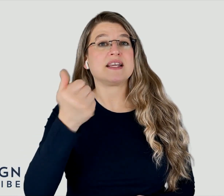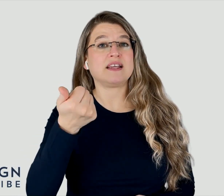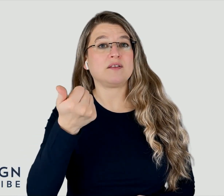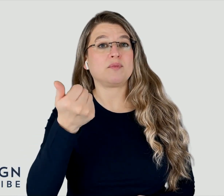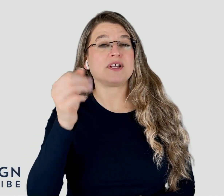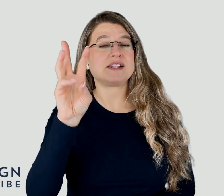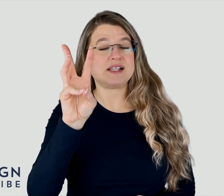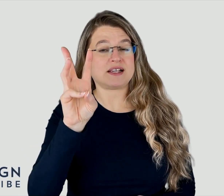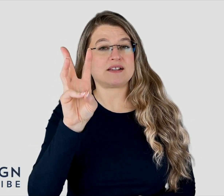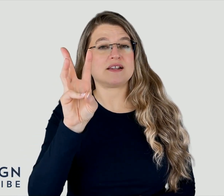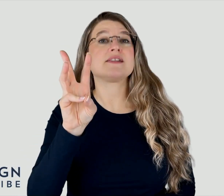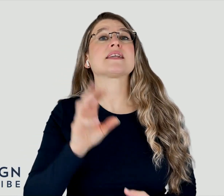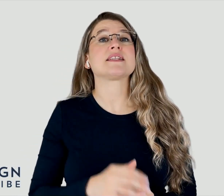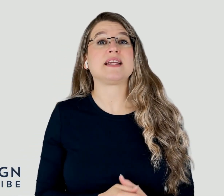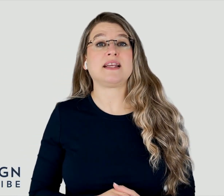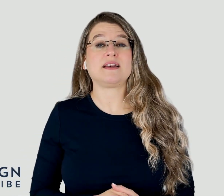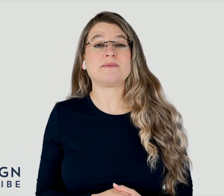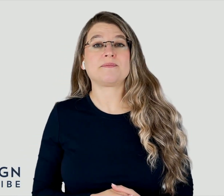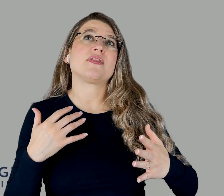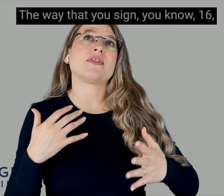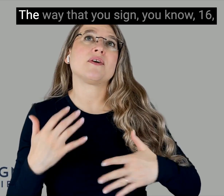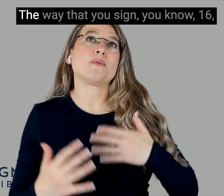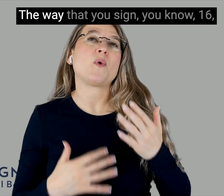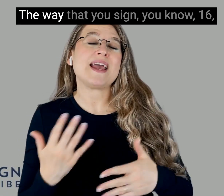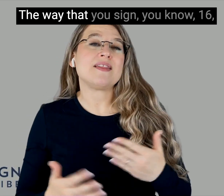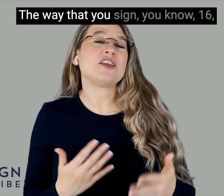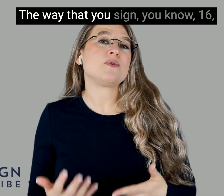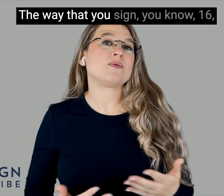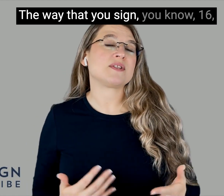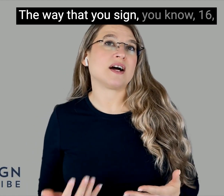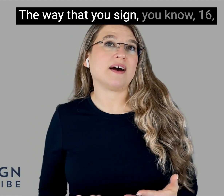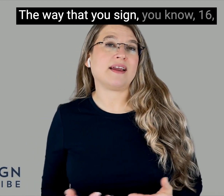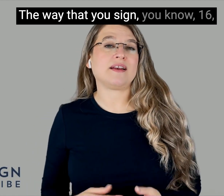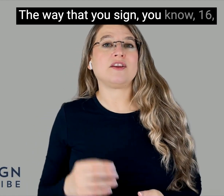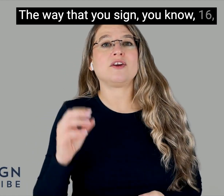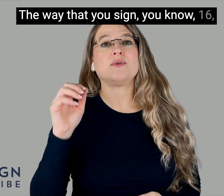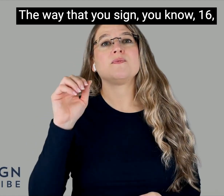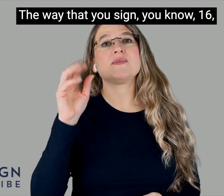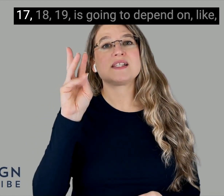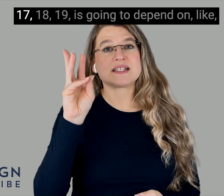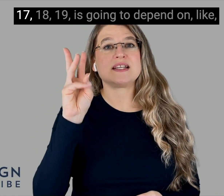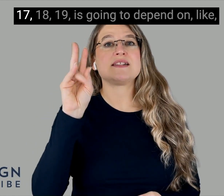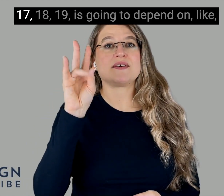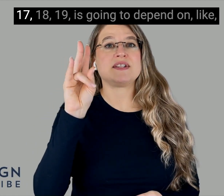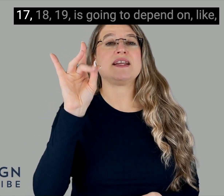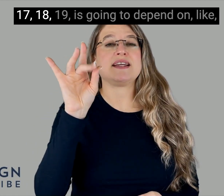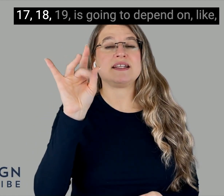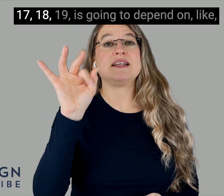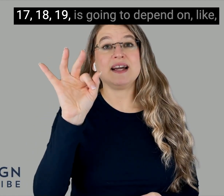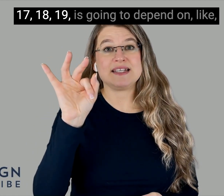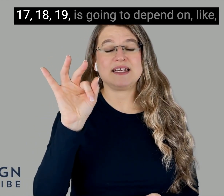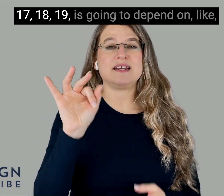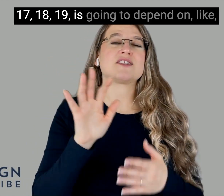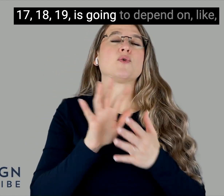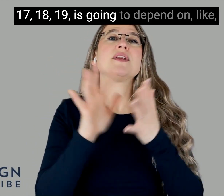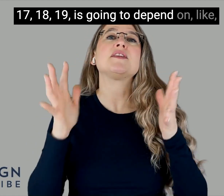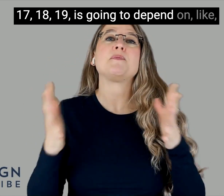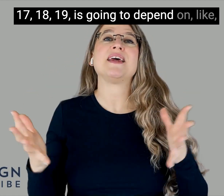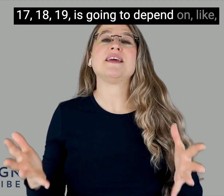10 plus 6 is 16. The way that you sign, 16, 17, 18, 19 is going to depend